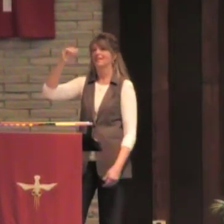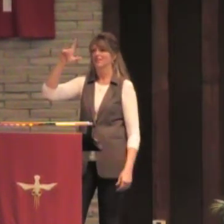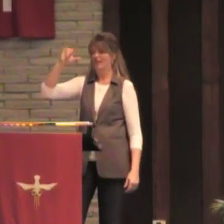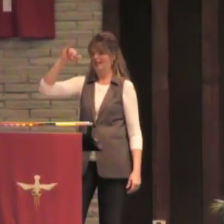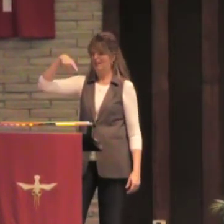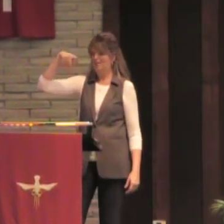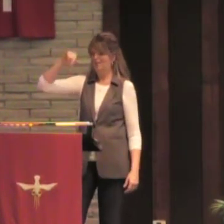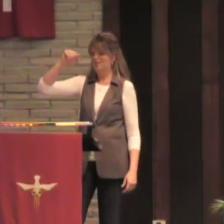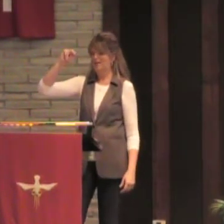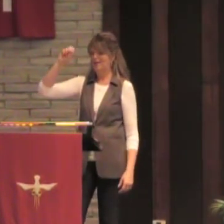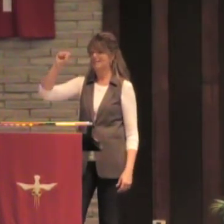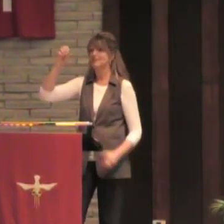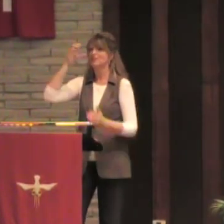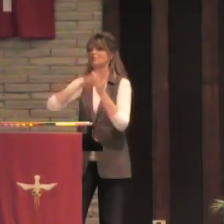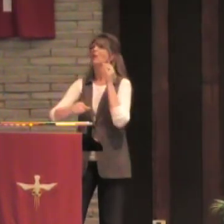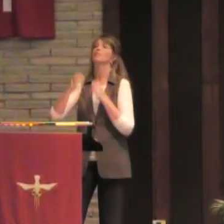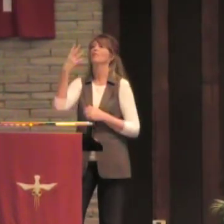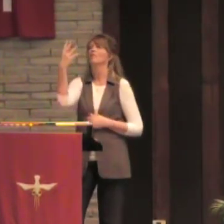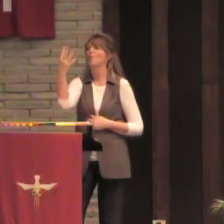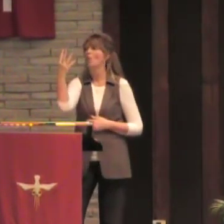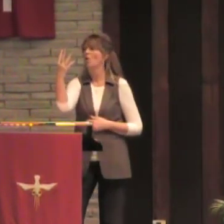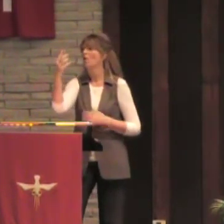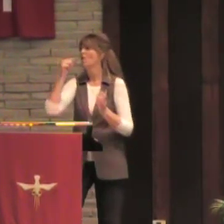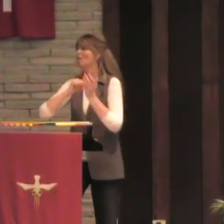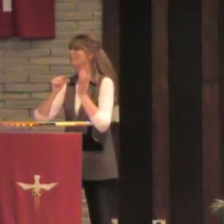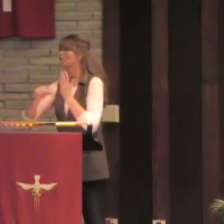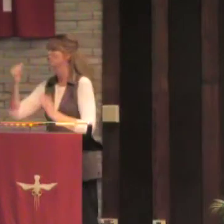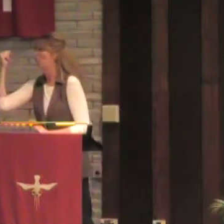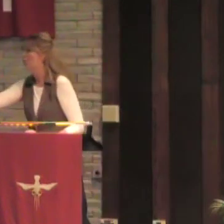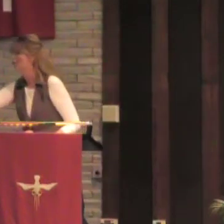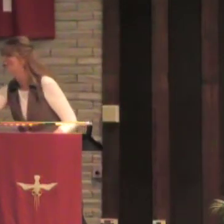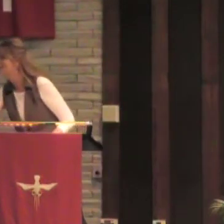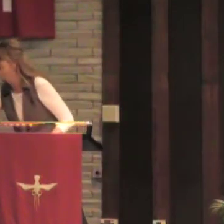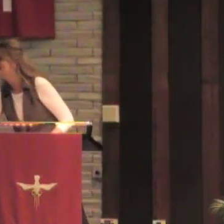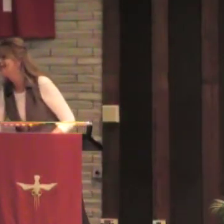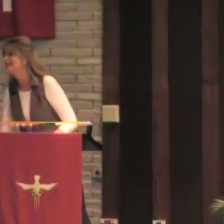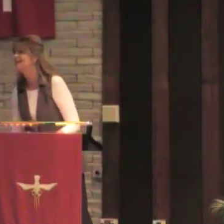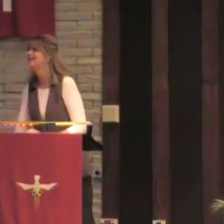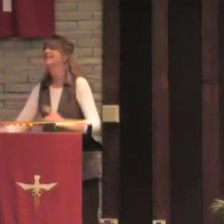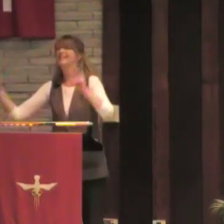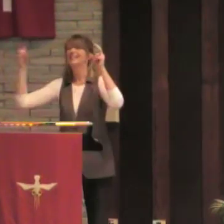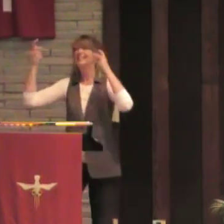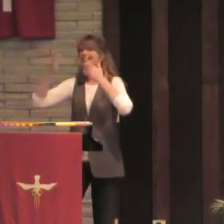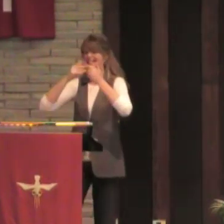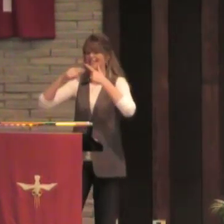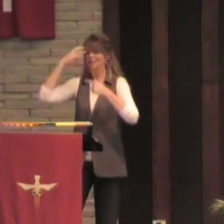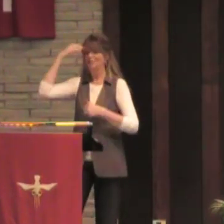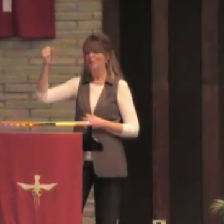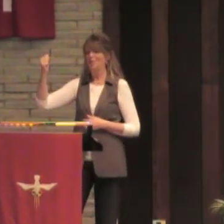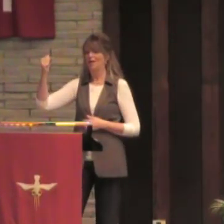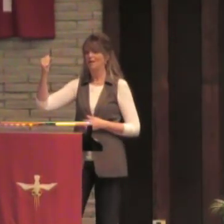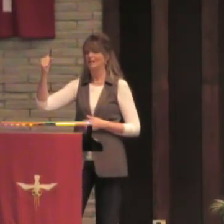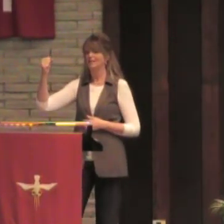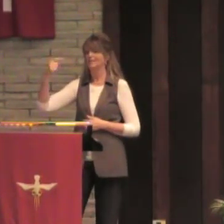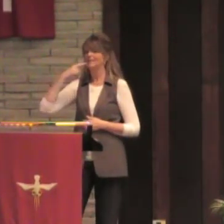for today. I would like you to remember this. Philippians 4, verse 13. It's an easy